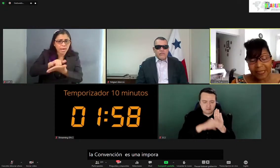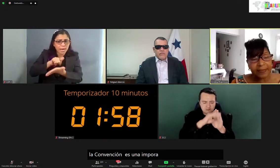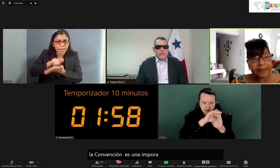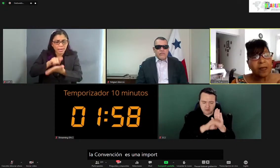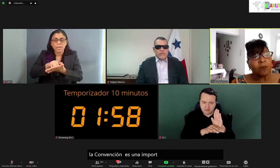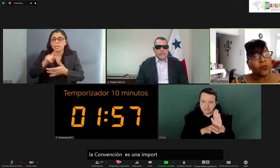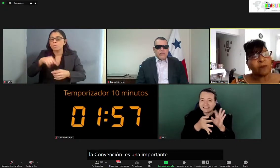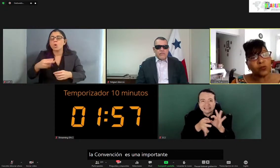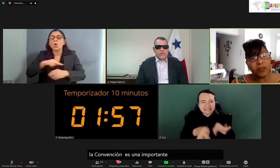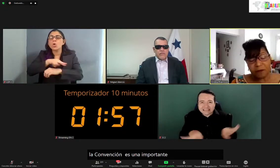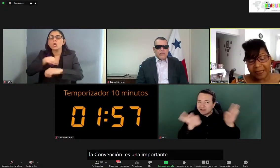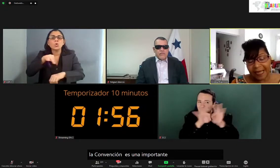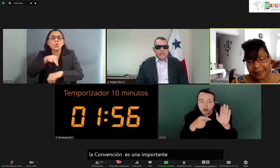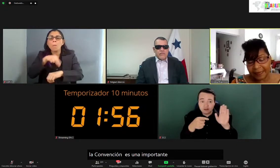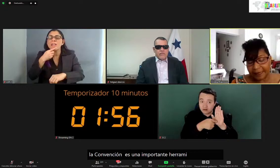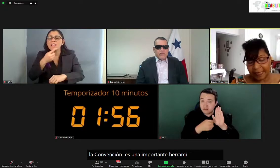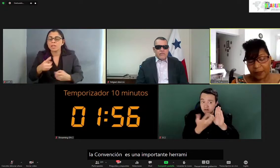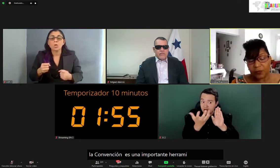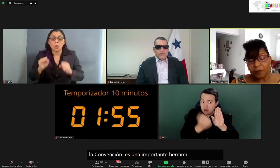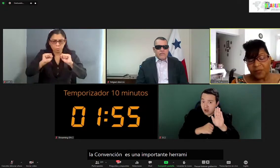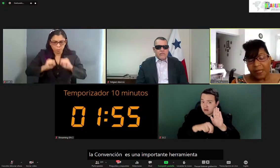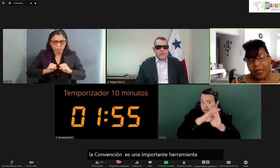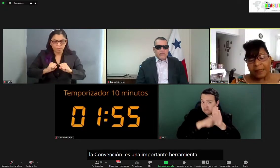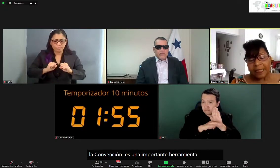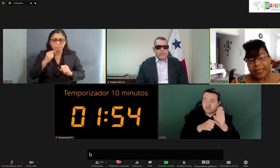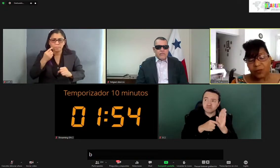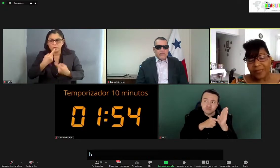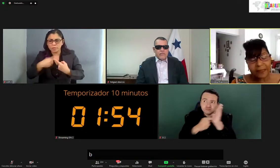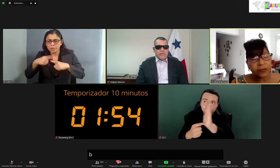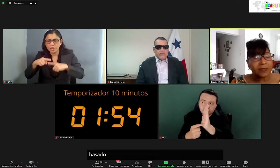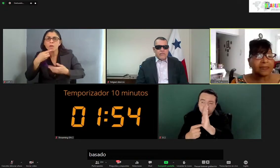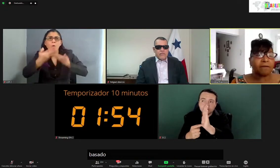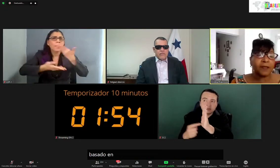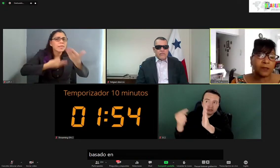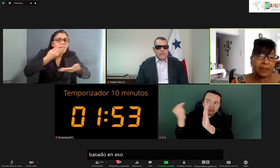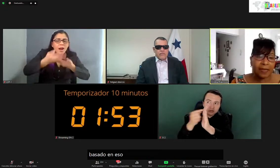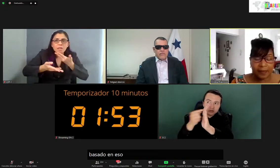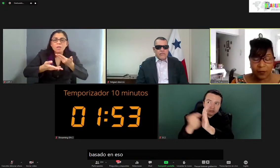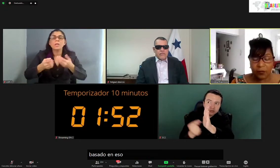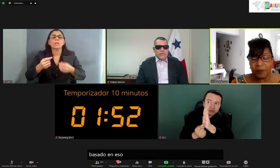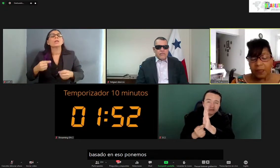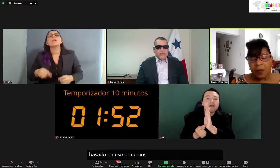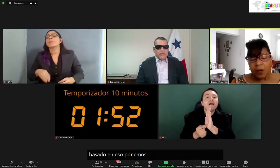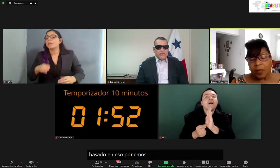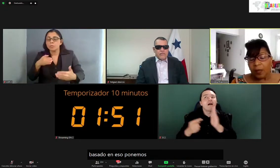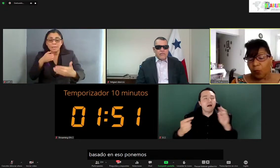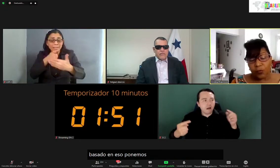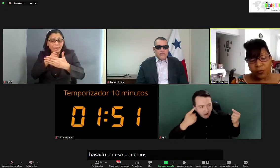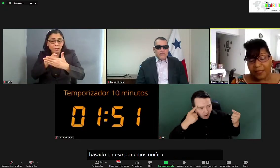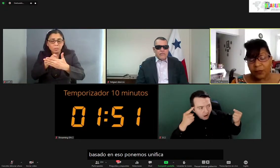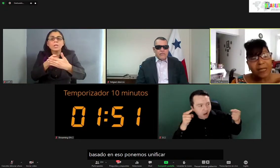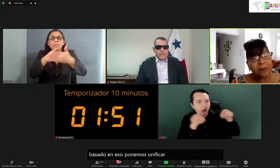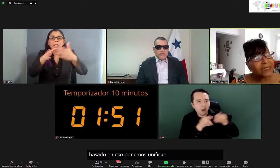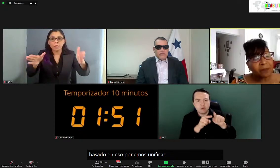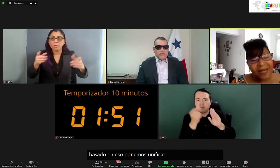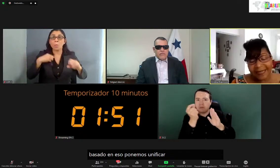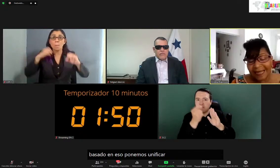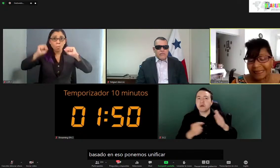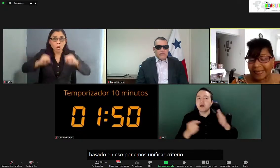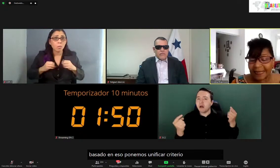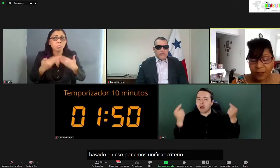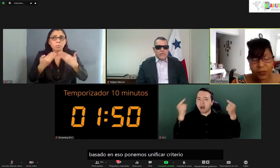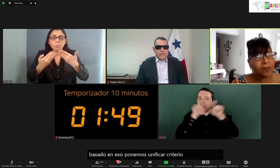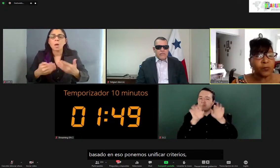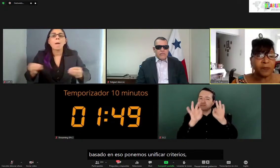based on the regulations we can unify criteria we have challenges ahead in the